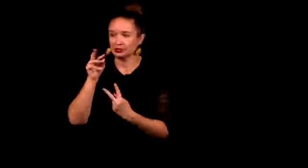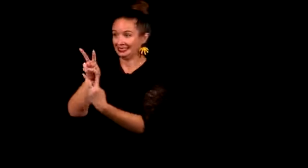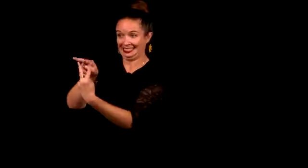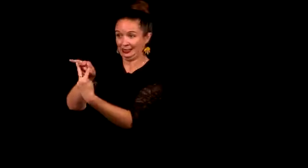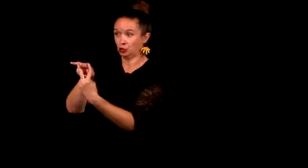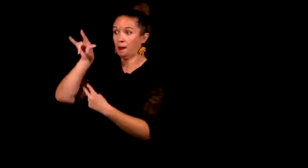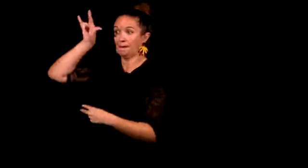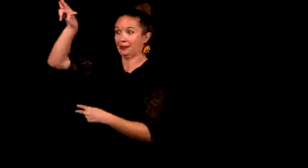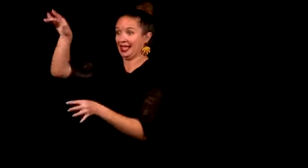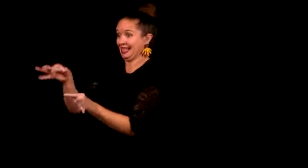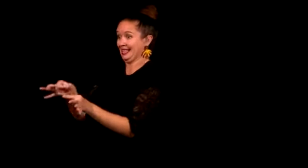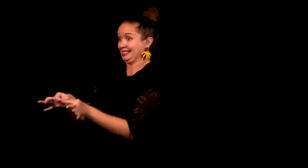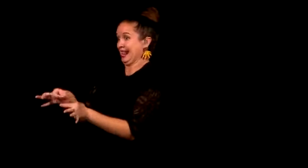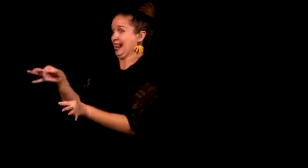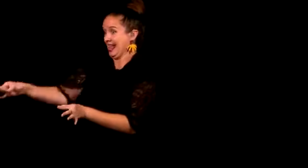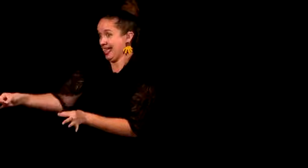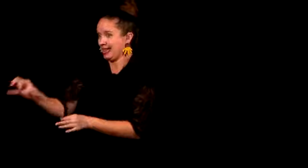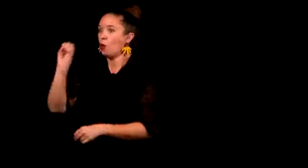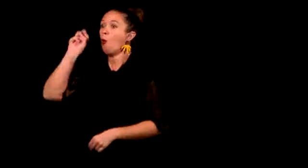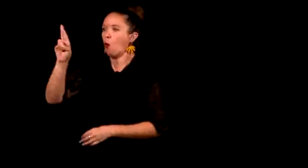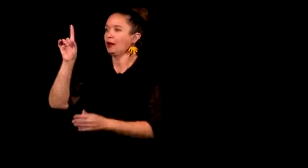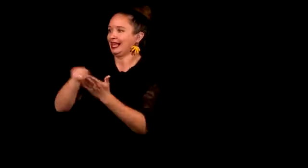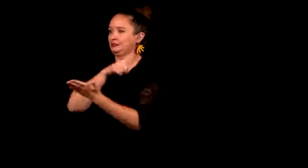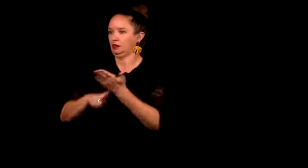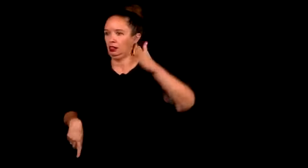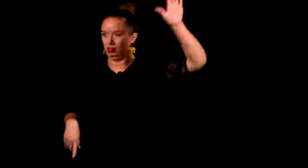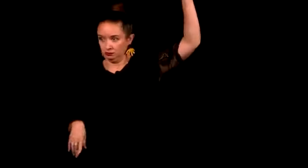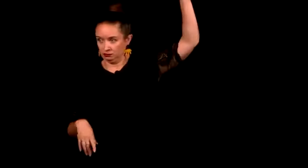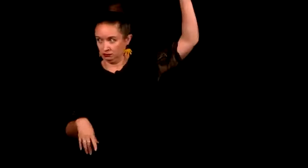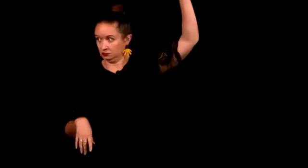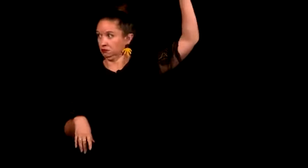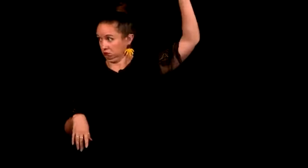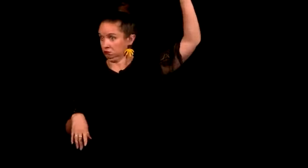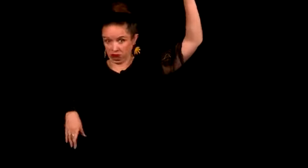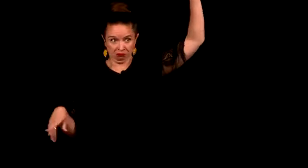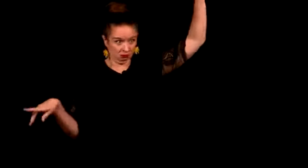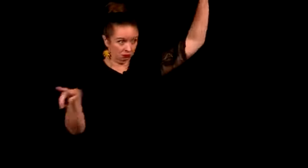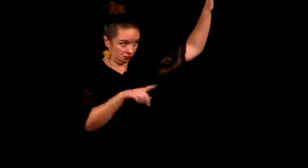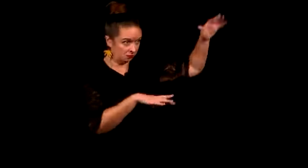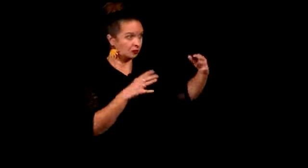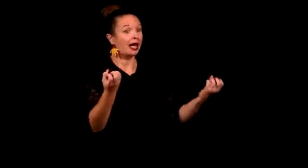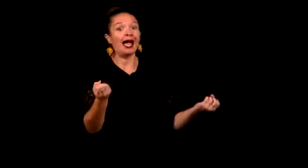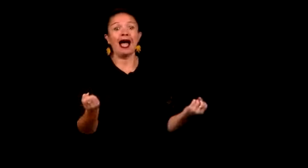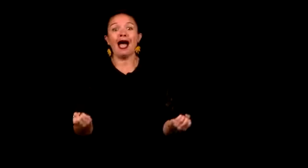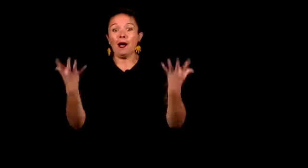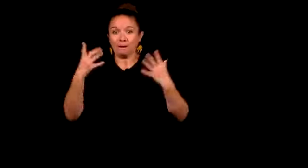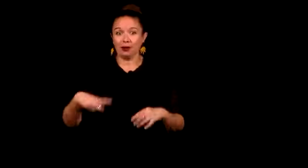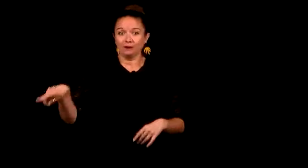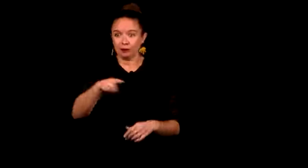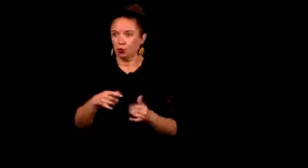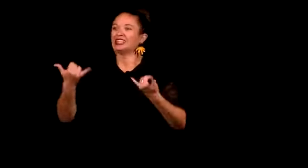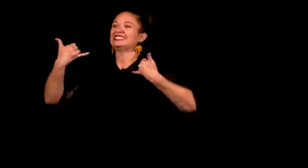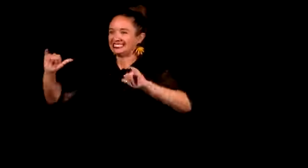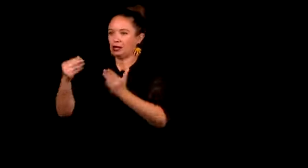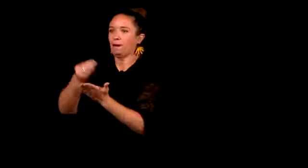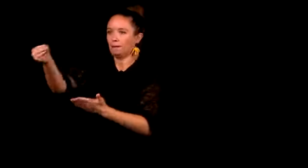how many of you experienced either the flight getting delayed or canceled? Yeah, many hands are raised. Now, how many of